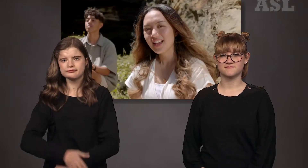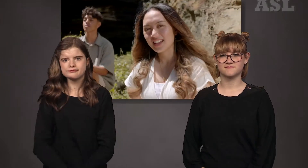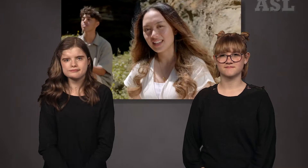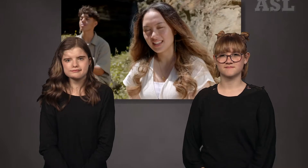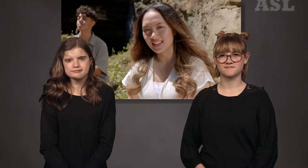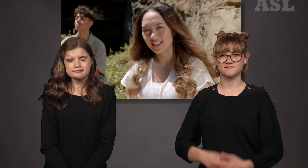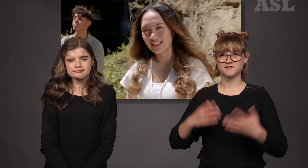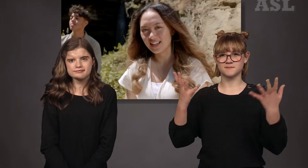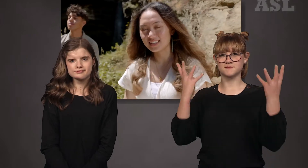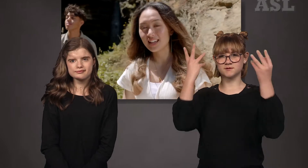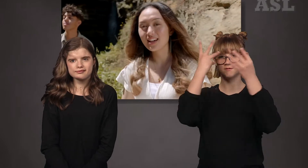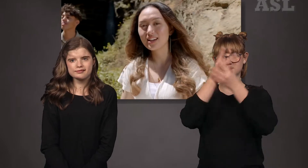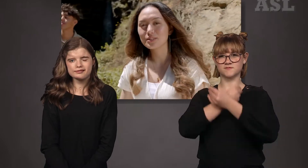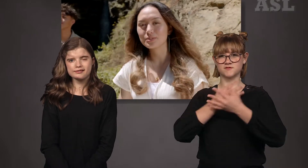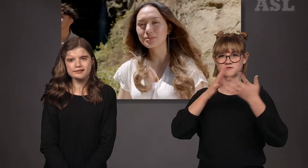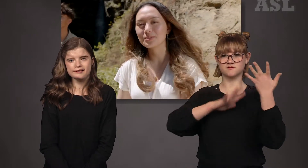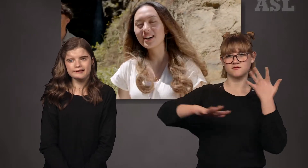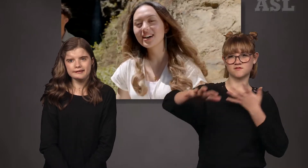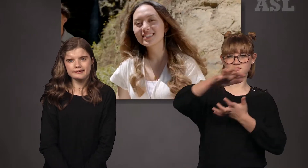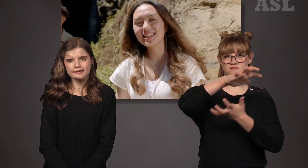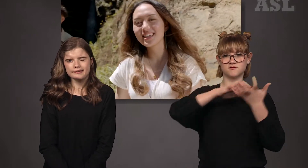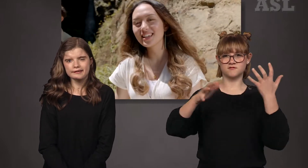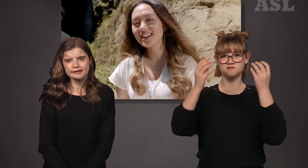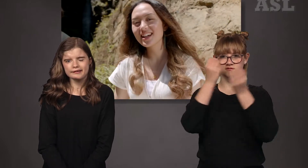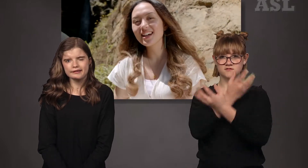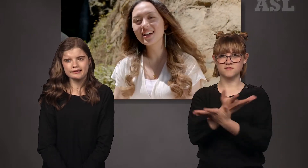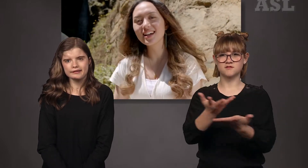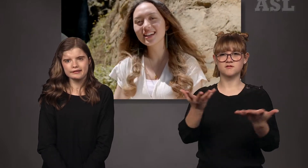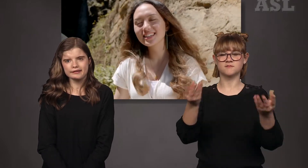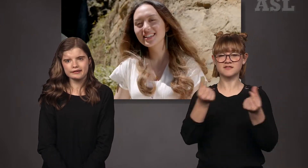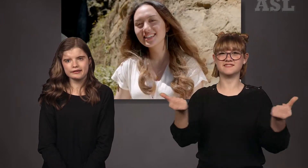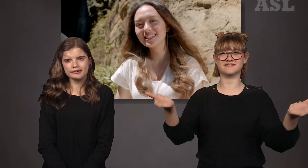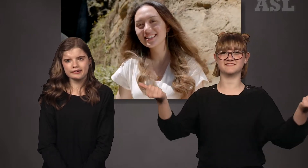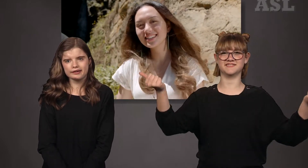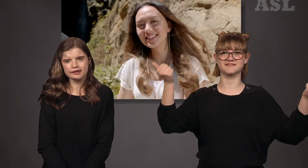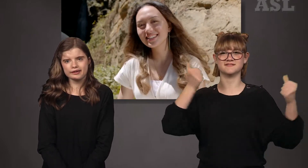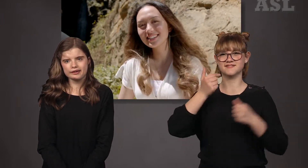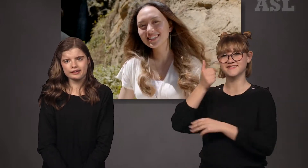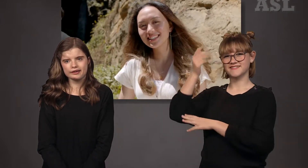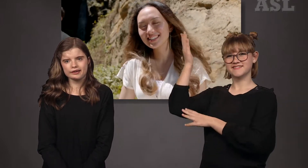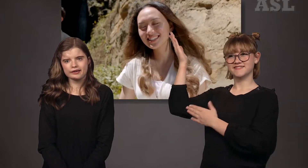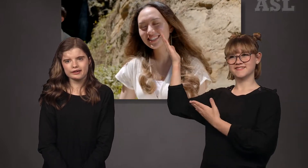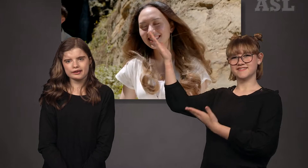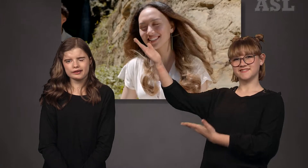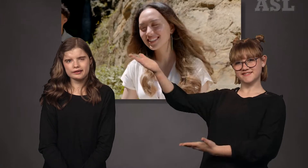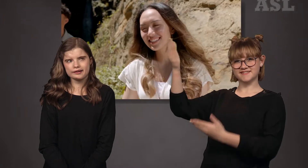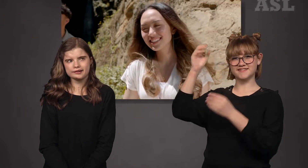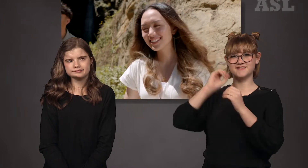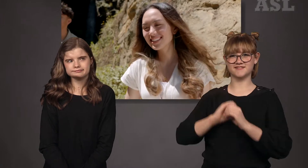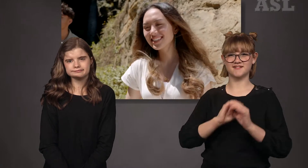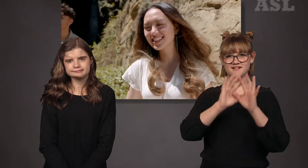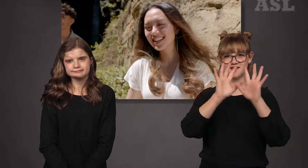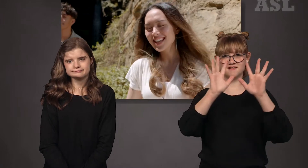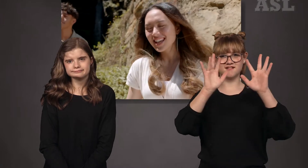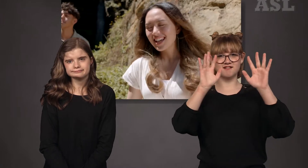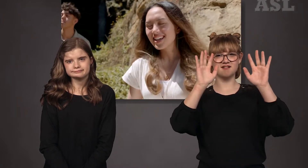He a pahua te rangi He